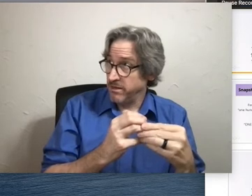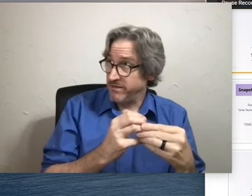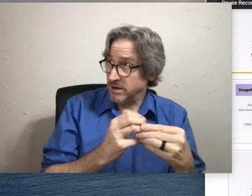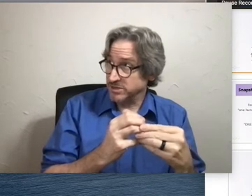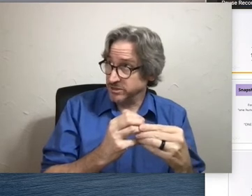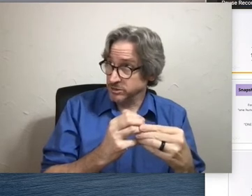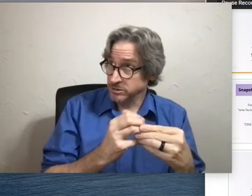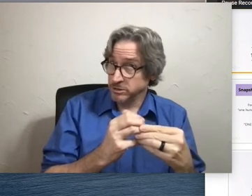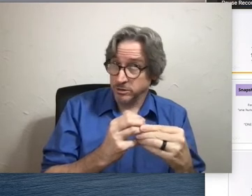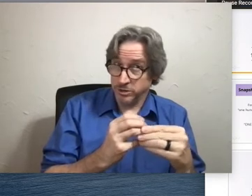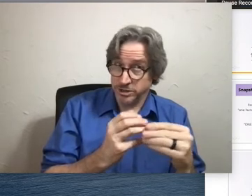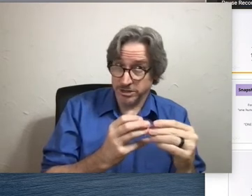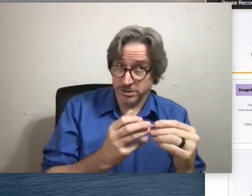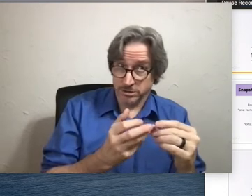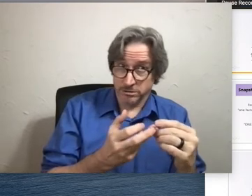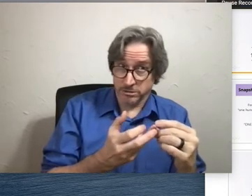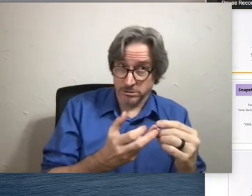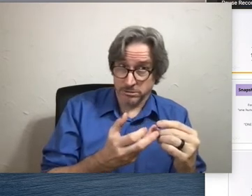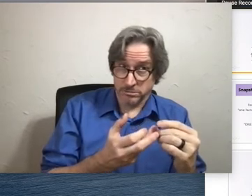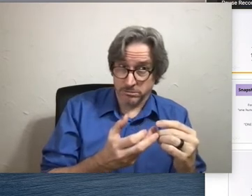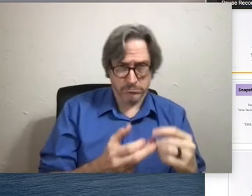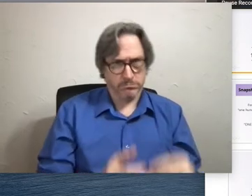for 1,000, which is,